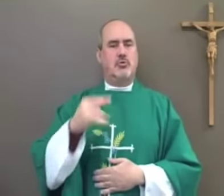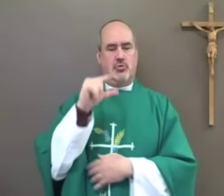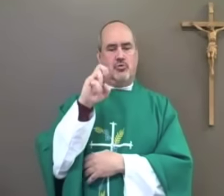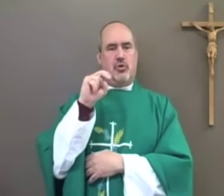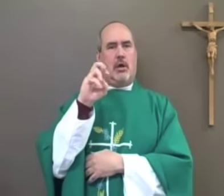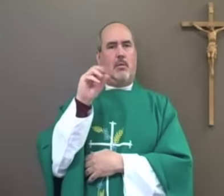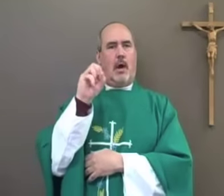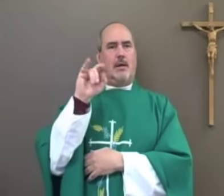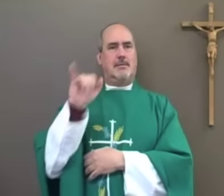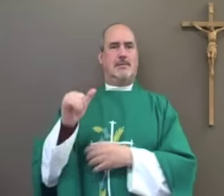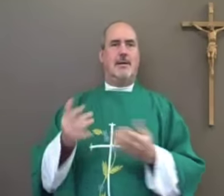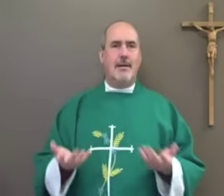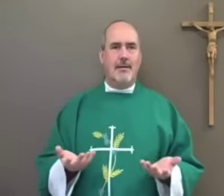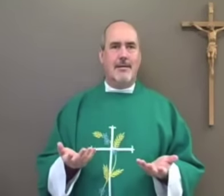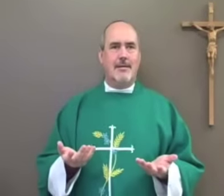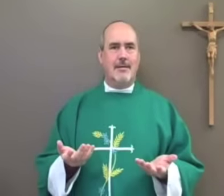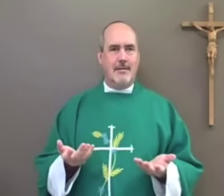generous to other people.